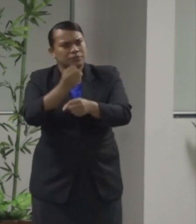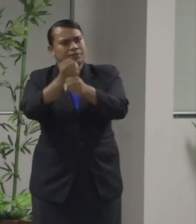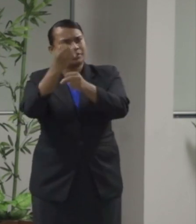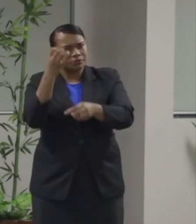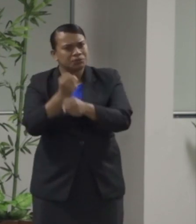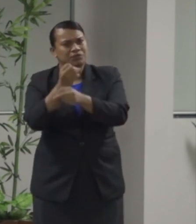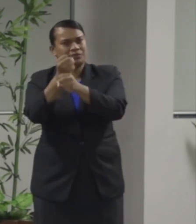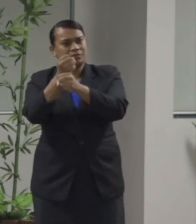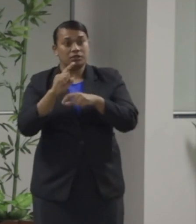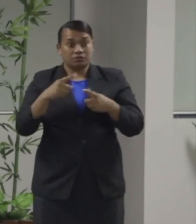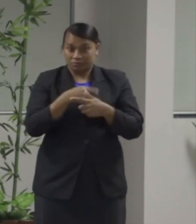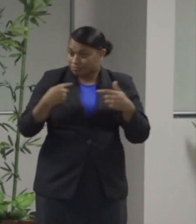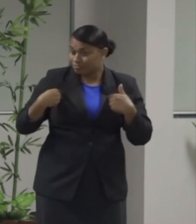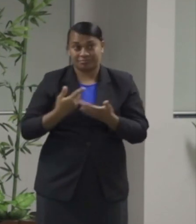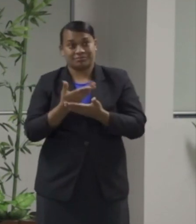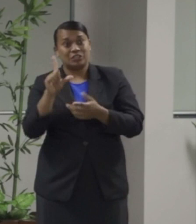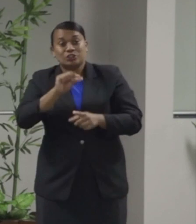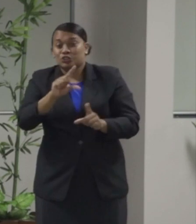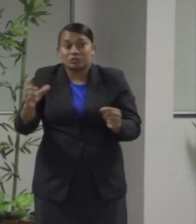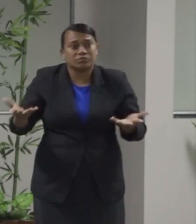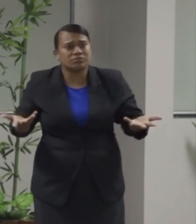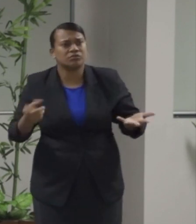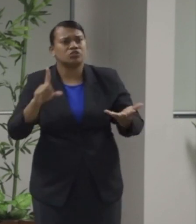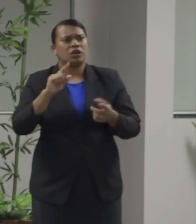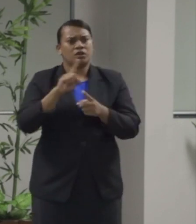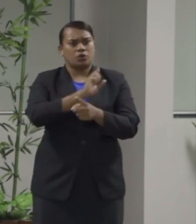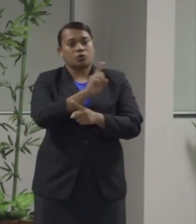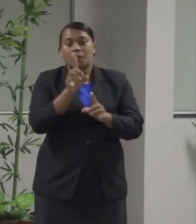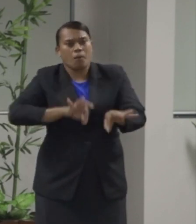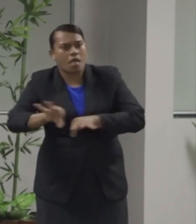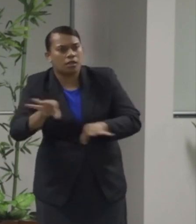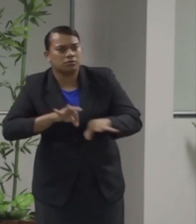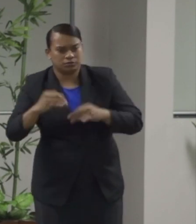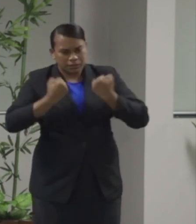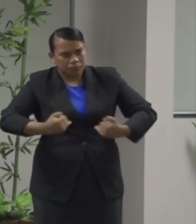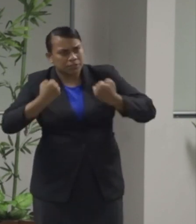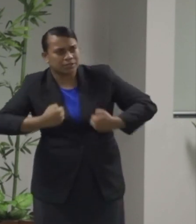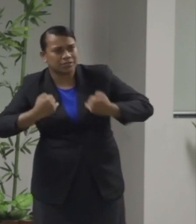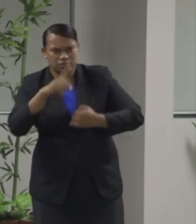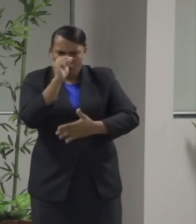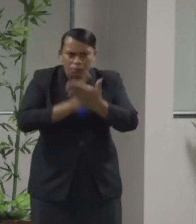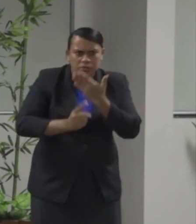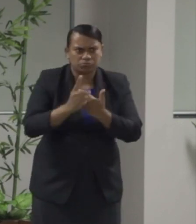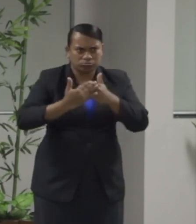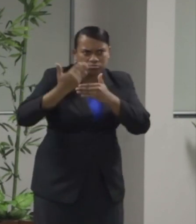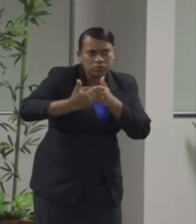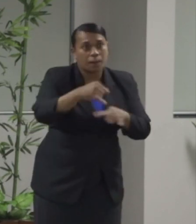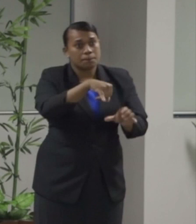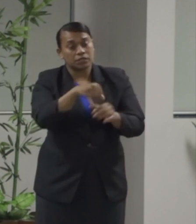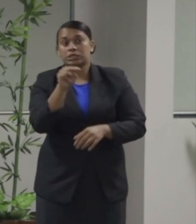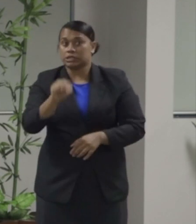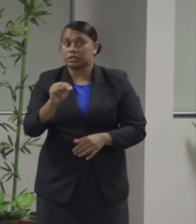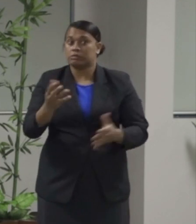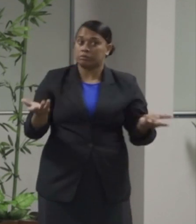we've done, and most importantly, what we're prepared to do if deemed medically necessary. This